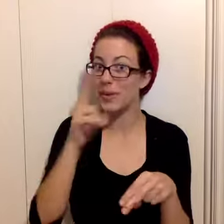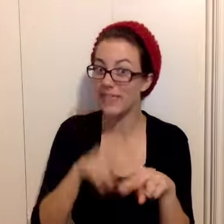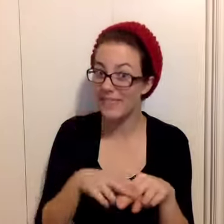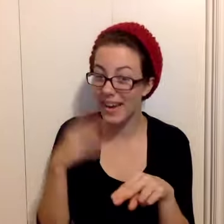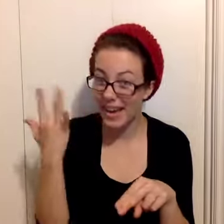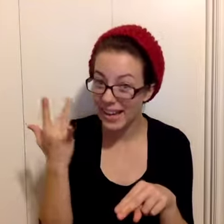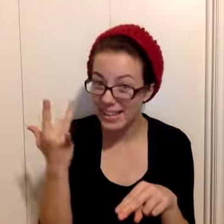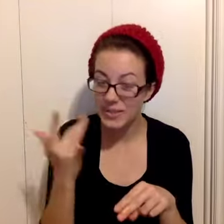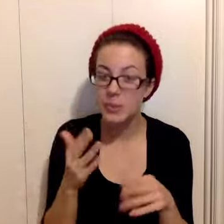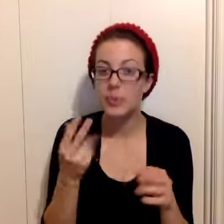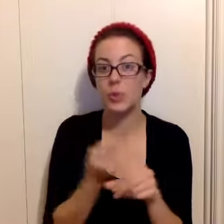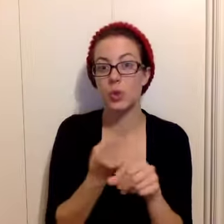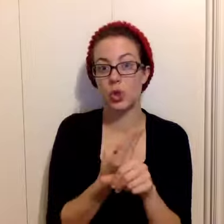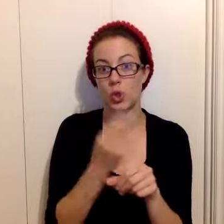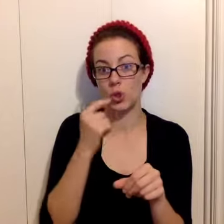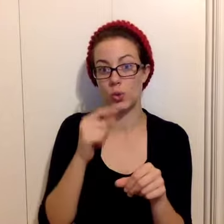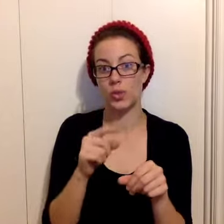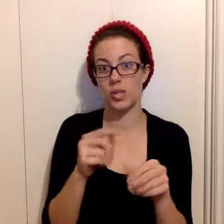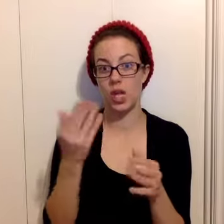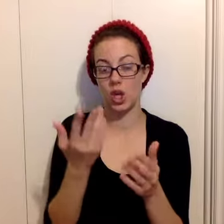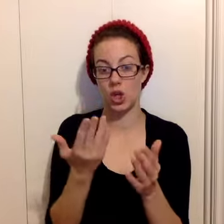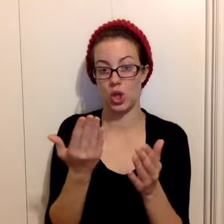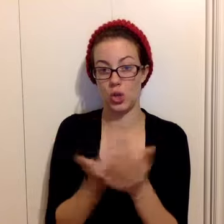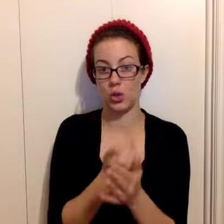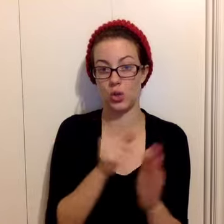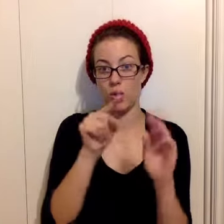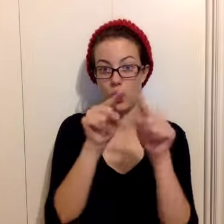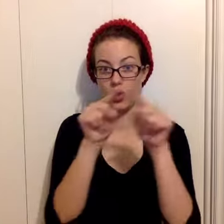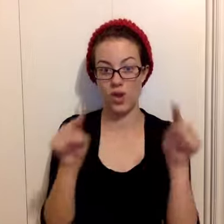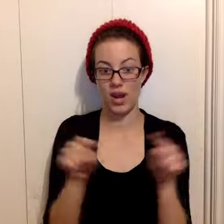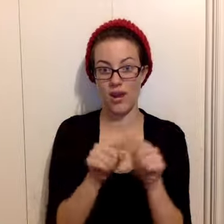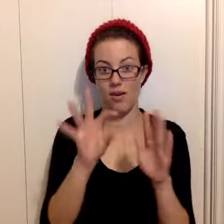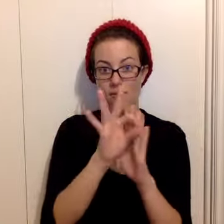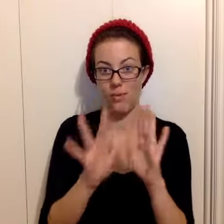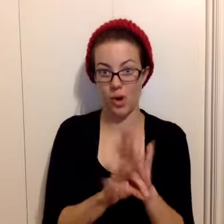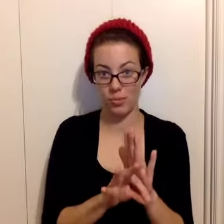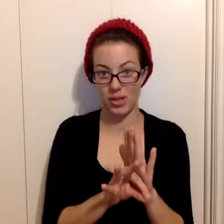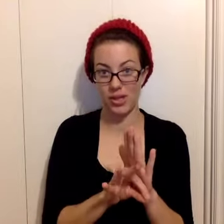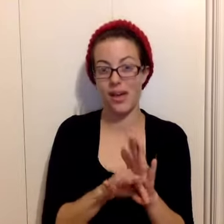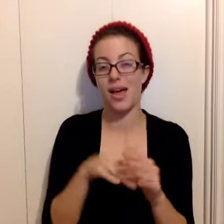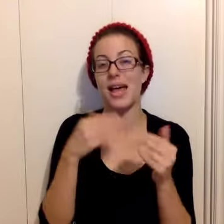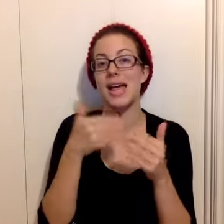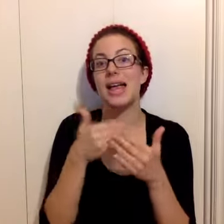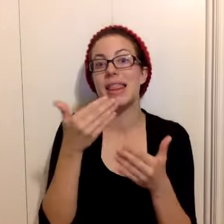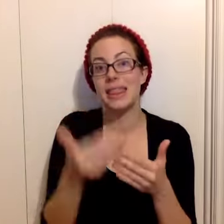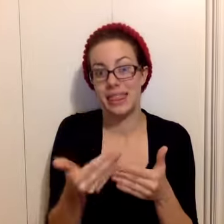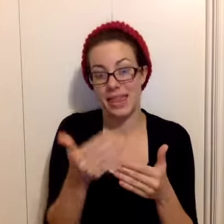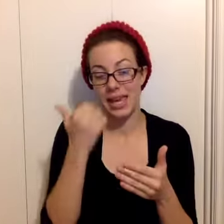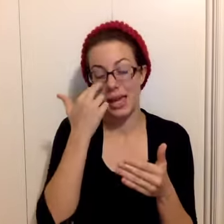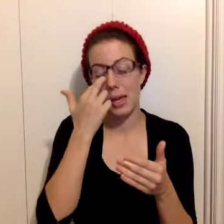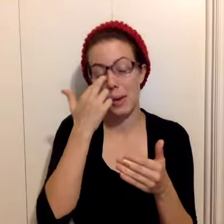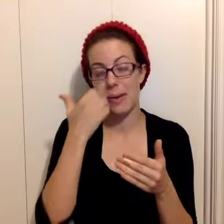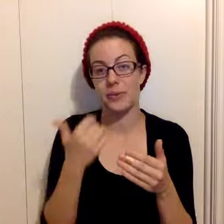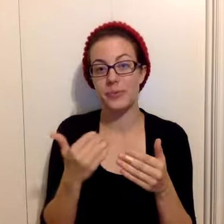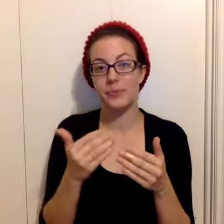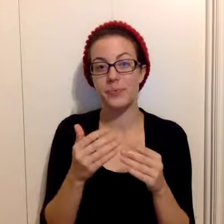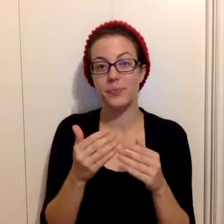Then we'll have a pretty good idea of how much Mr. Jones will have to pay for all the